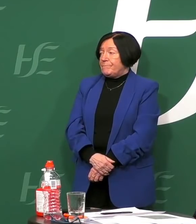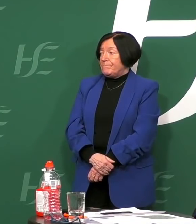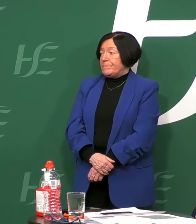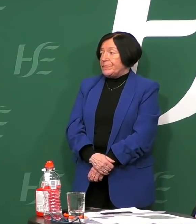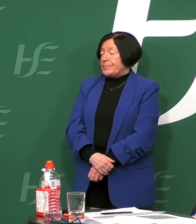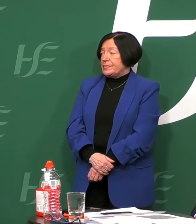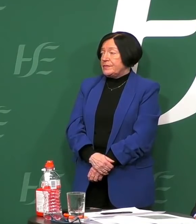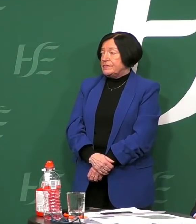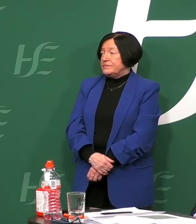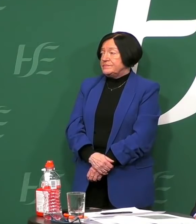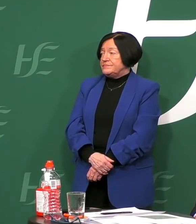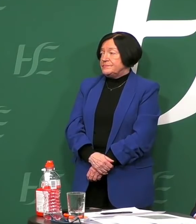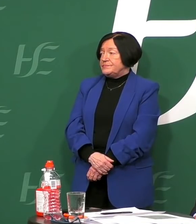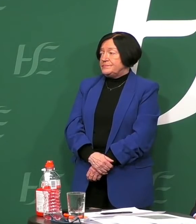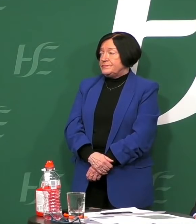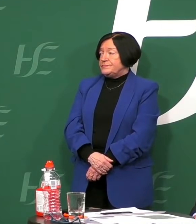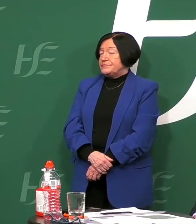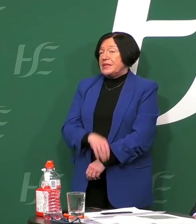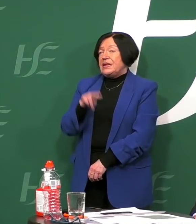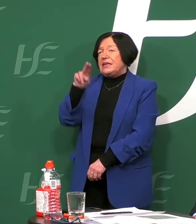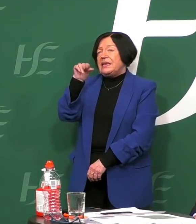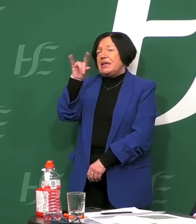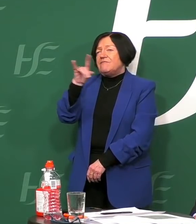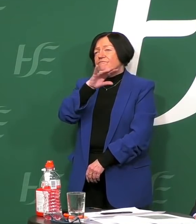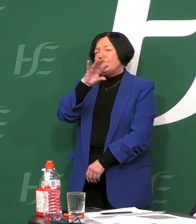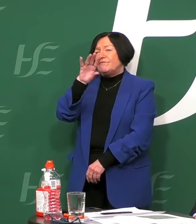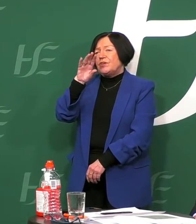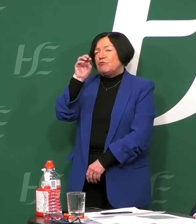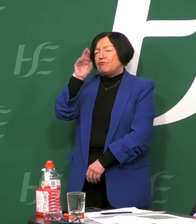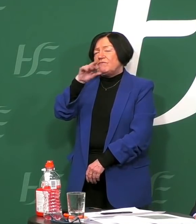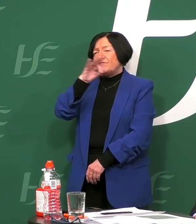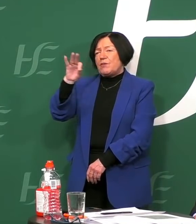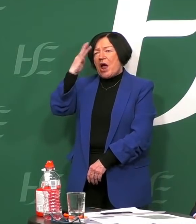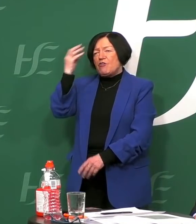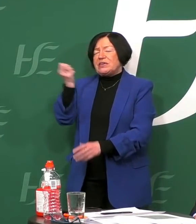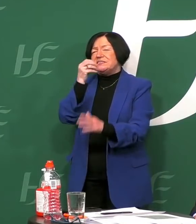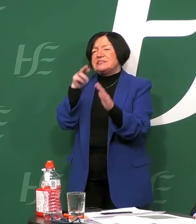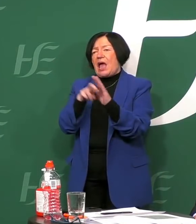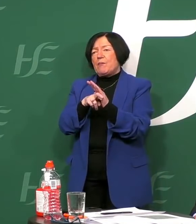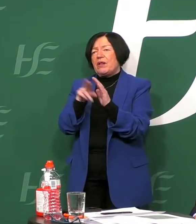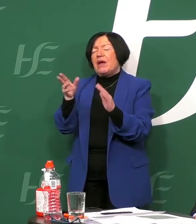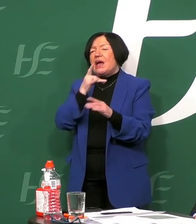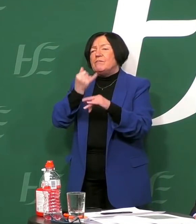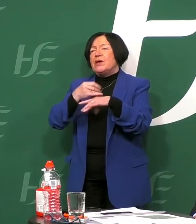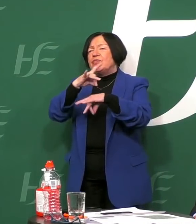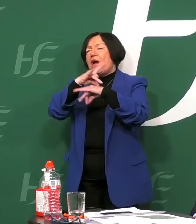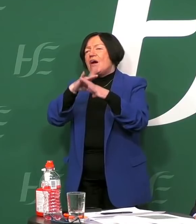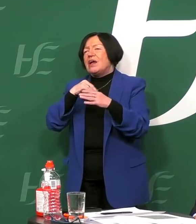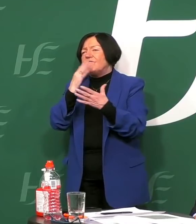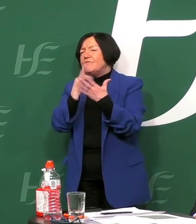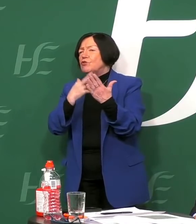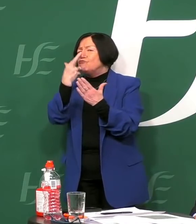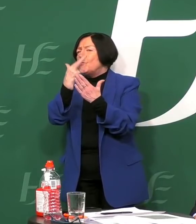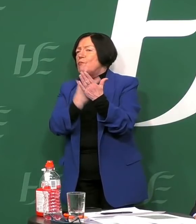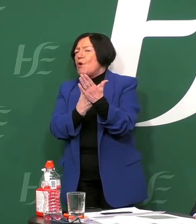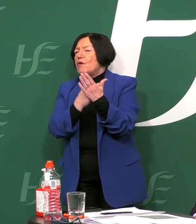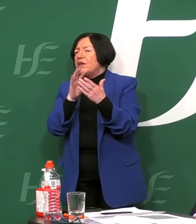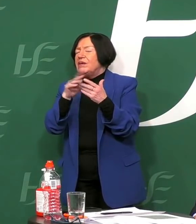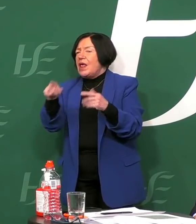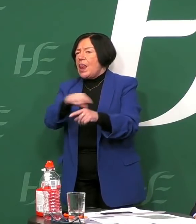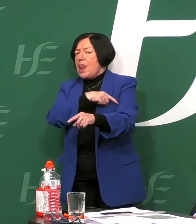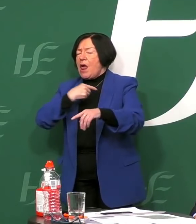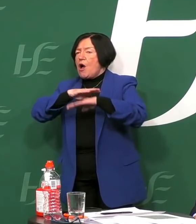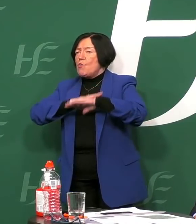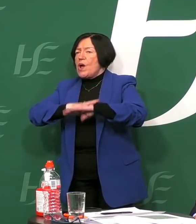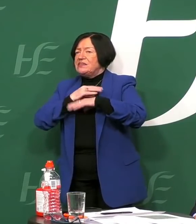Hi, Niamh Griffin from the Irish Examiner. Could I just ask, in terms of the hospitals, we've had a few reports this week about long waits